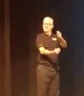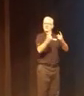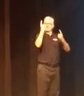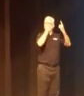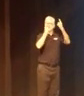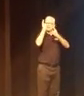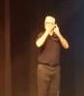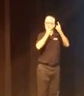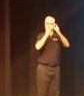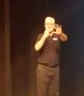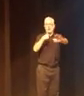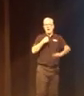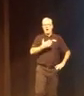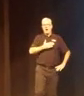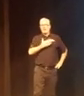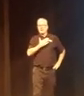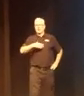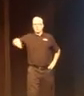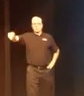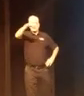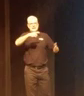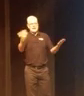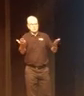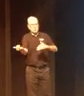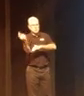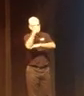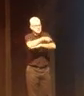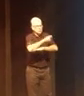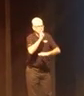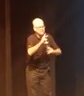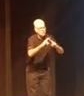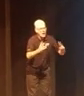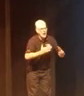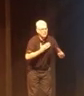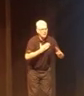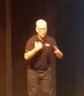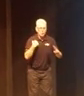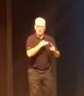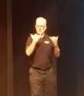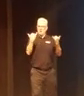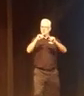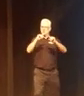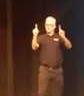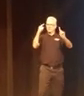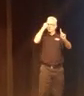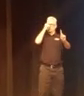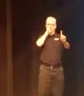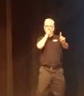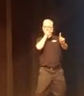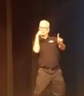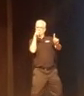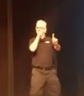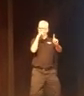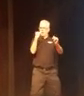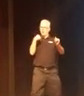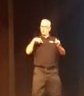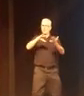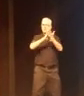So that deficit thinking is a viewpoint. And I'm glad that you are all here today. I'm very happy that you're here today because it's a different mindset.